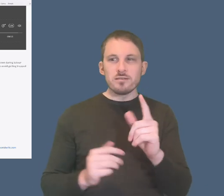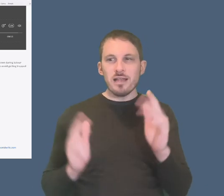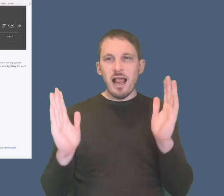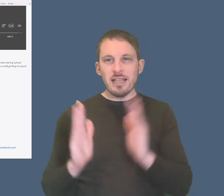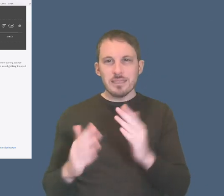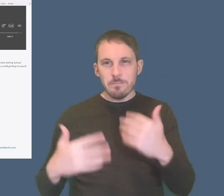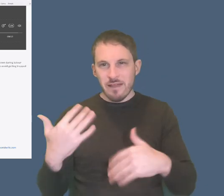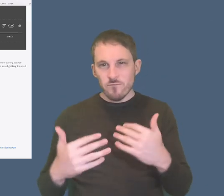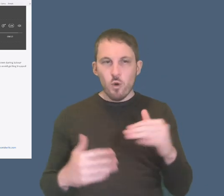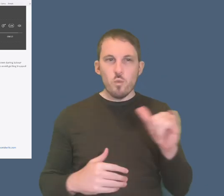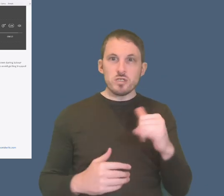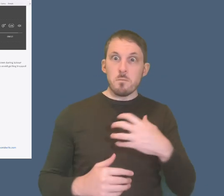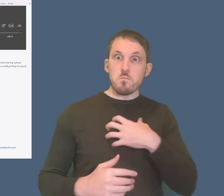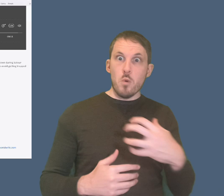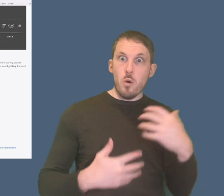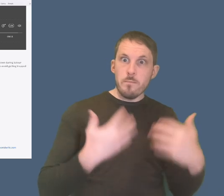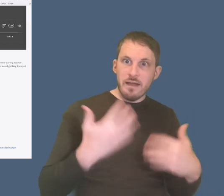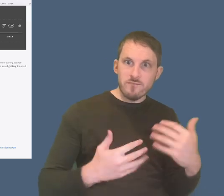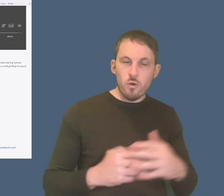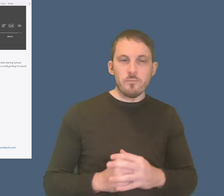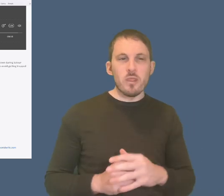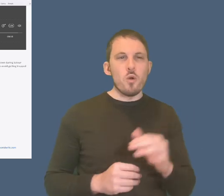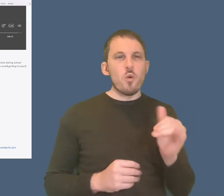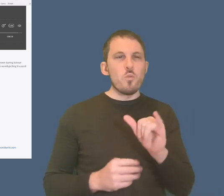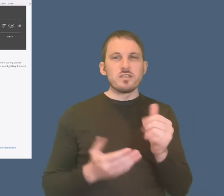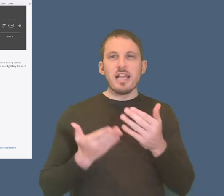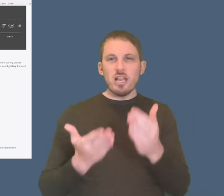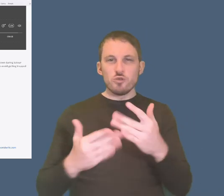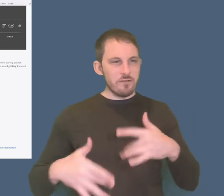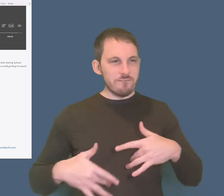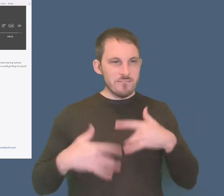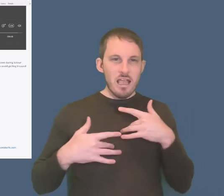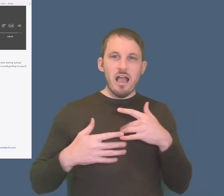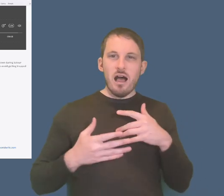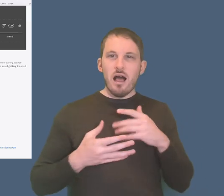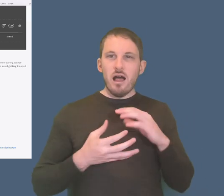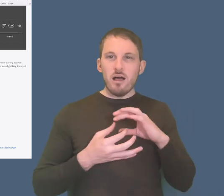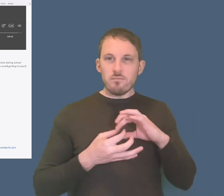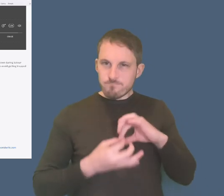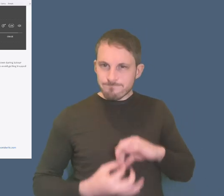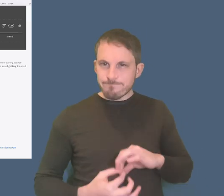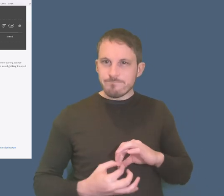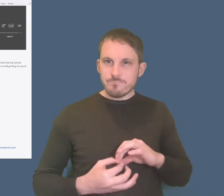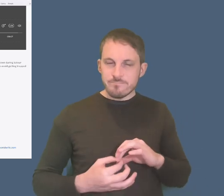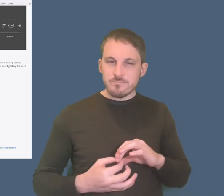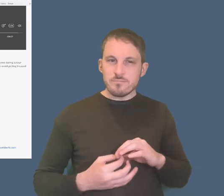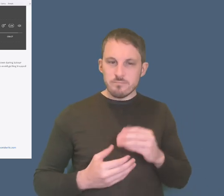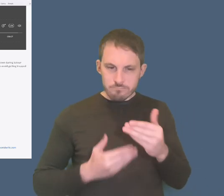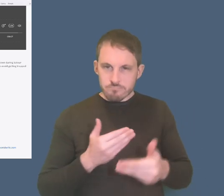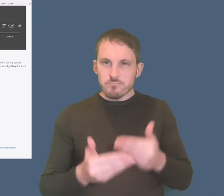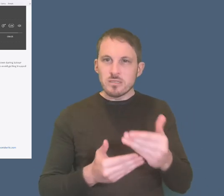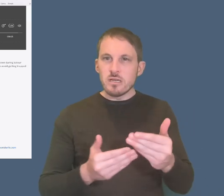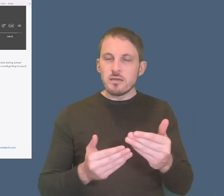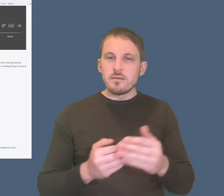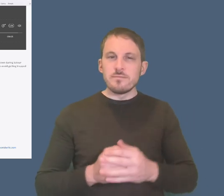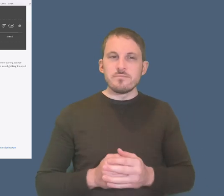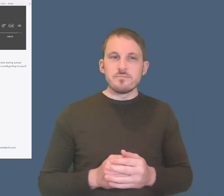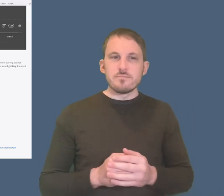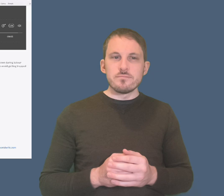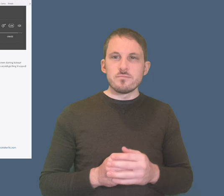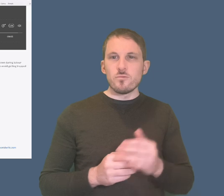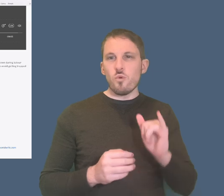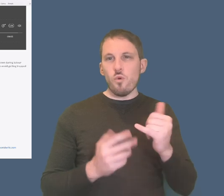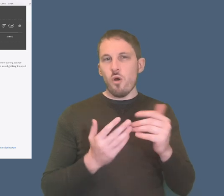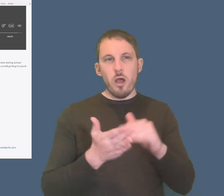which ones were more painful, which allowed you to work through the sensations and allowed others to help you work through